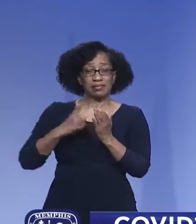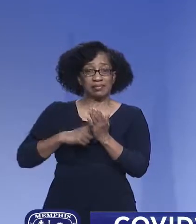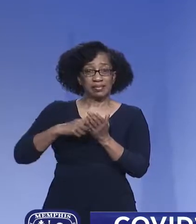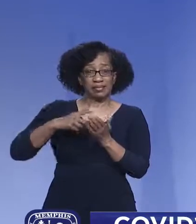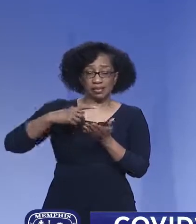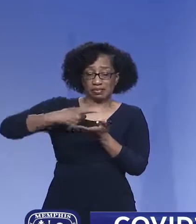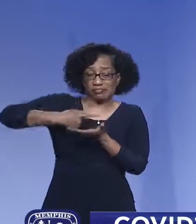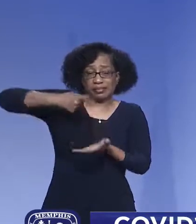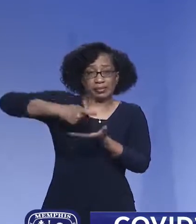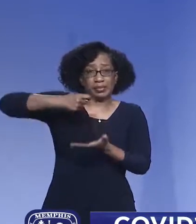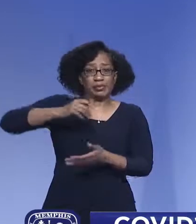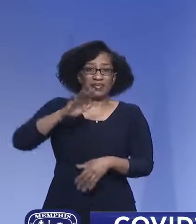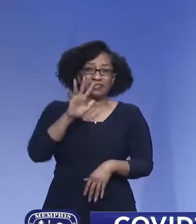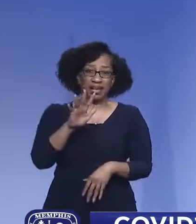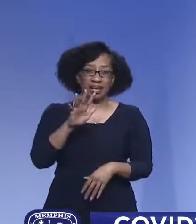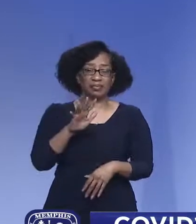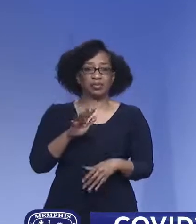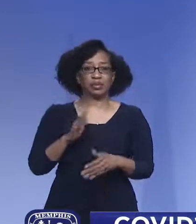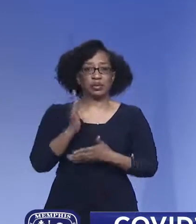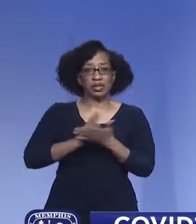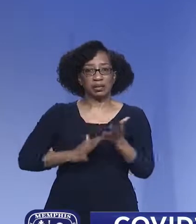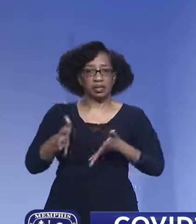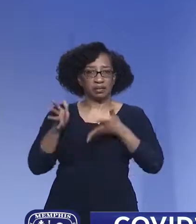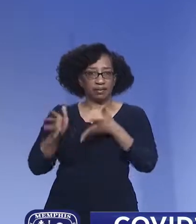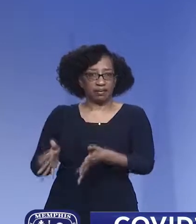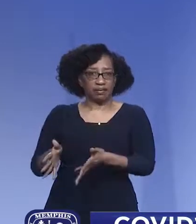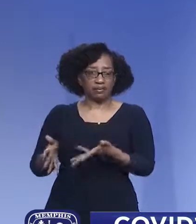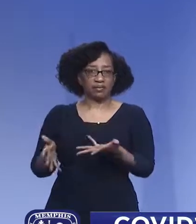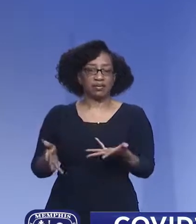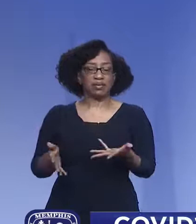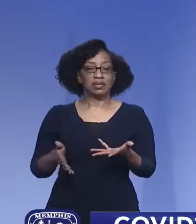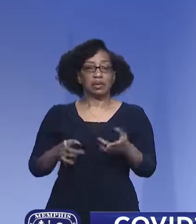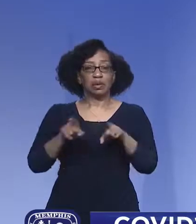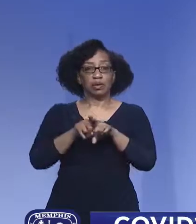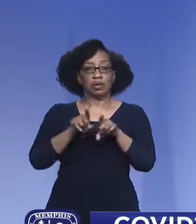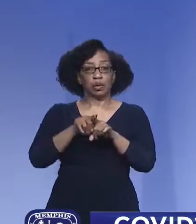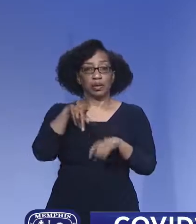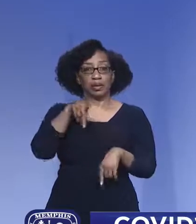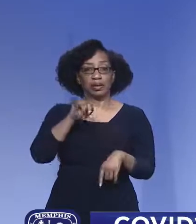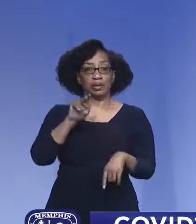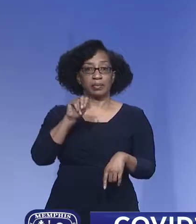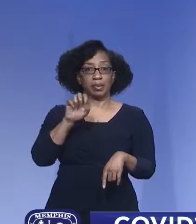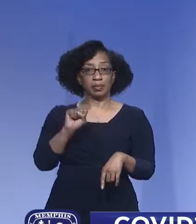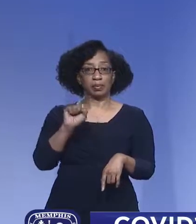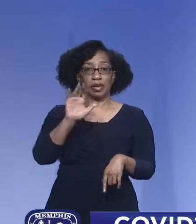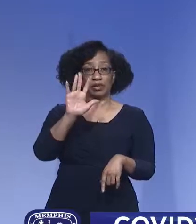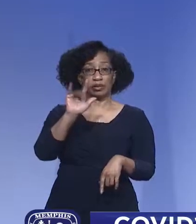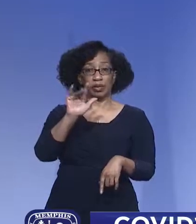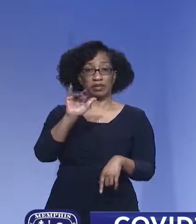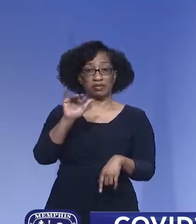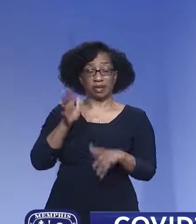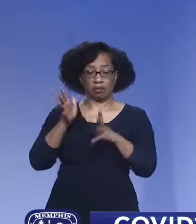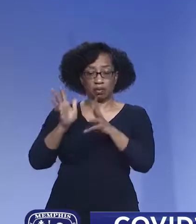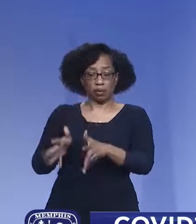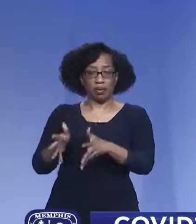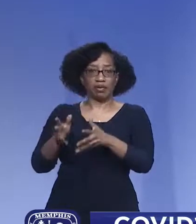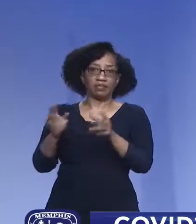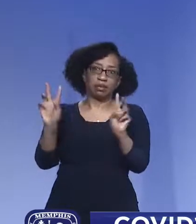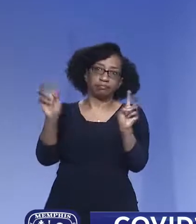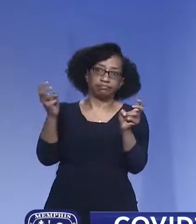occurred Saturday night at the Pipkin building, as we had 25 unused doses at the end of the day that are, quote,